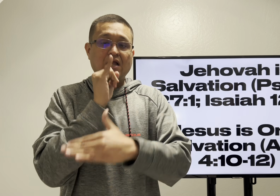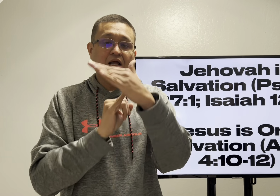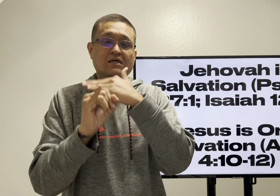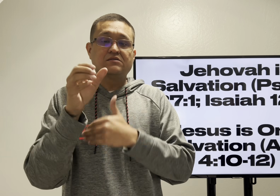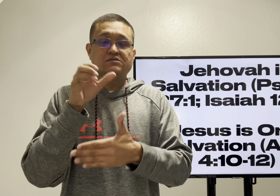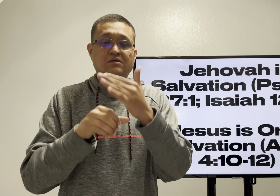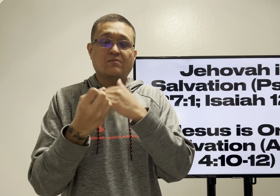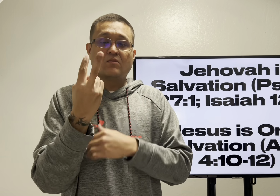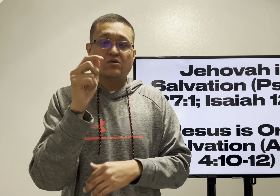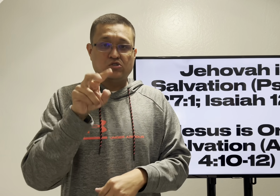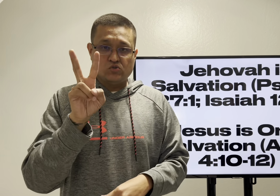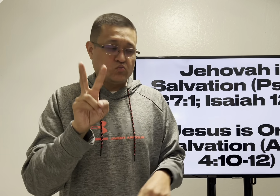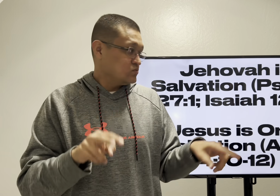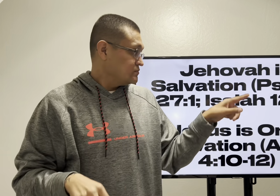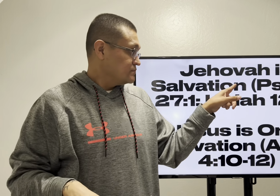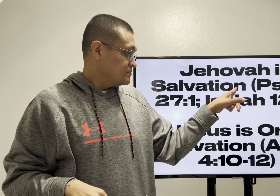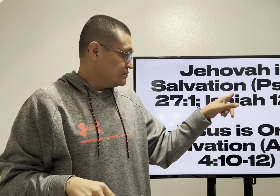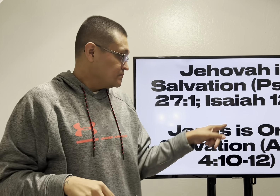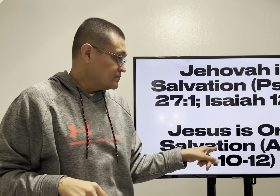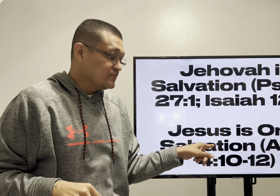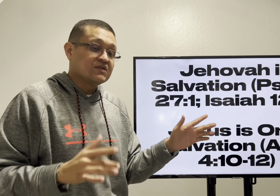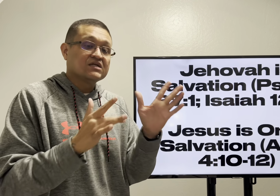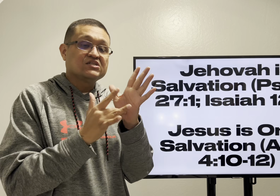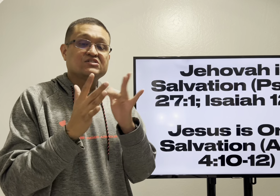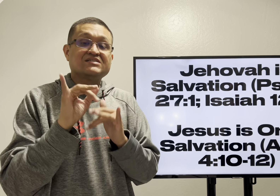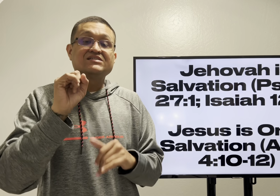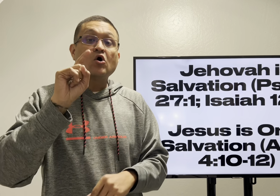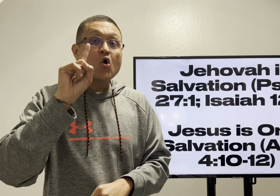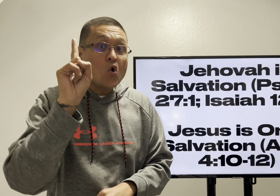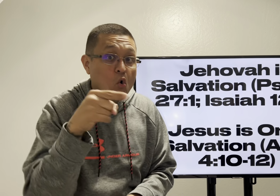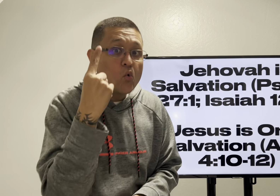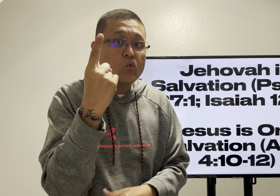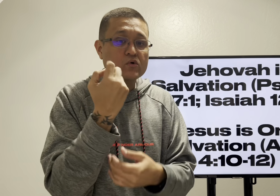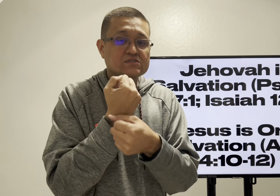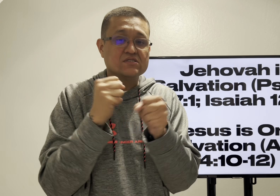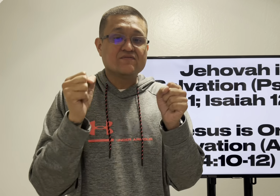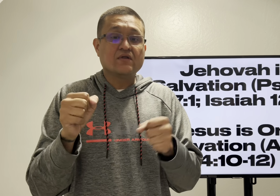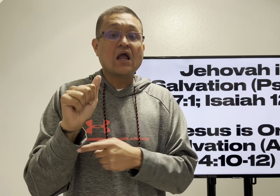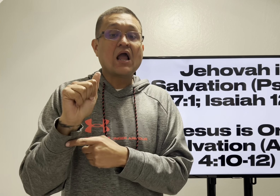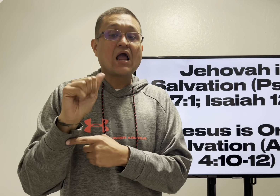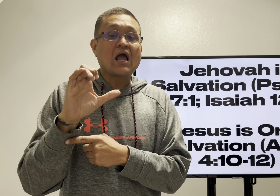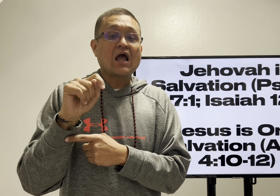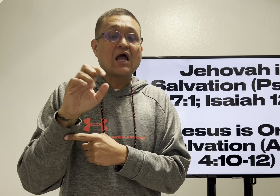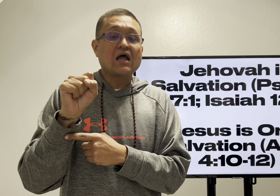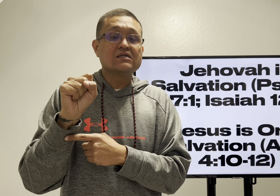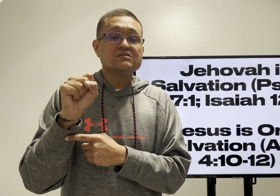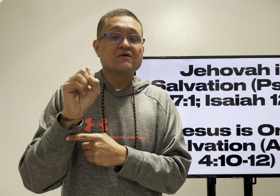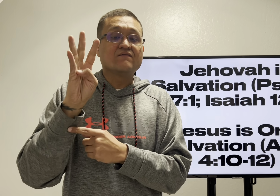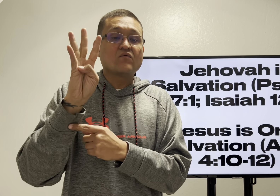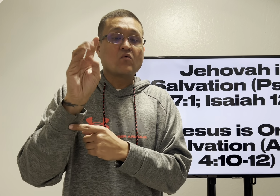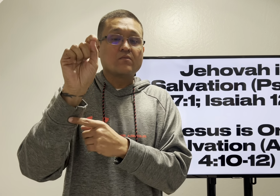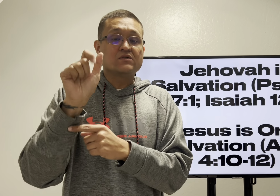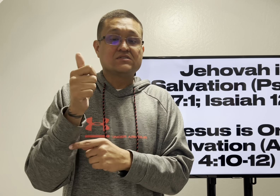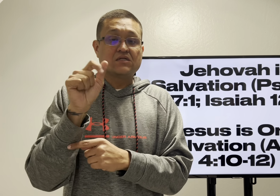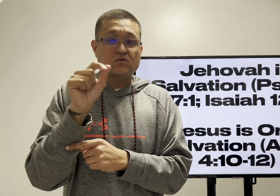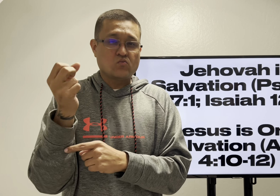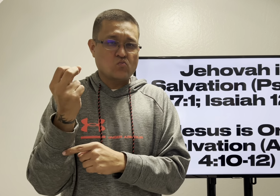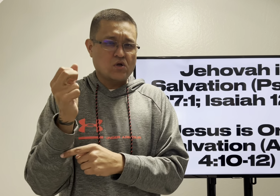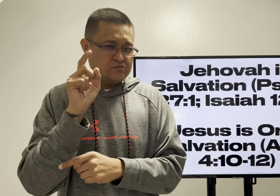Psalms 27, 1, Isaiah 12 and 2. Jesus is only salvation, Acts 4, 10